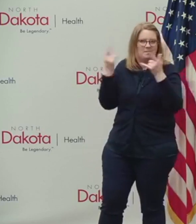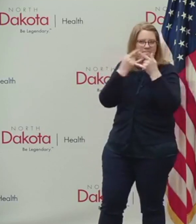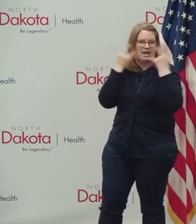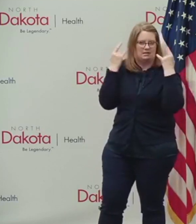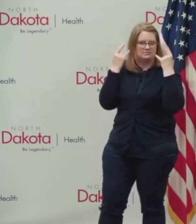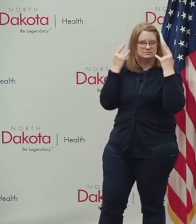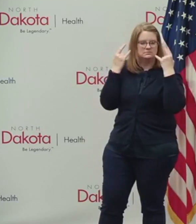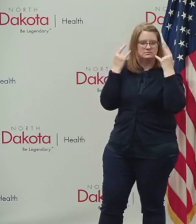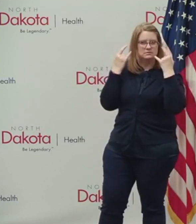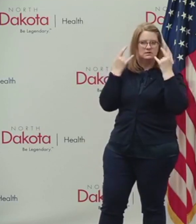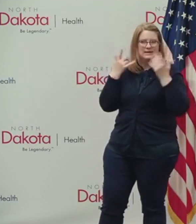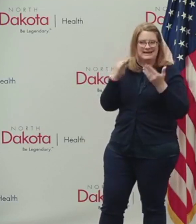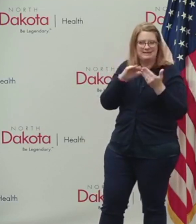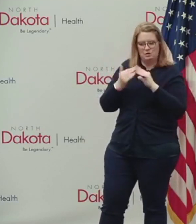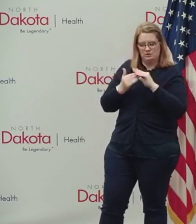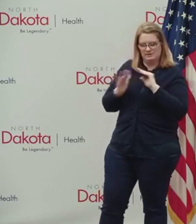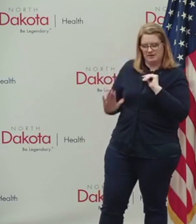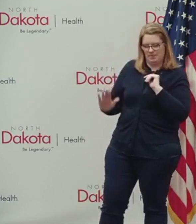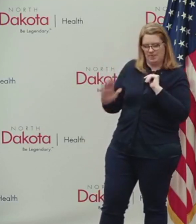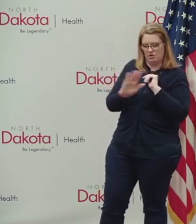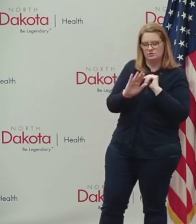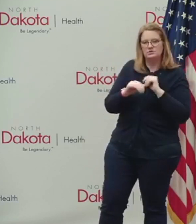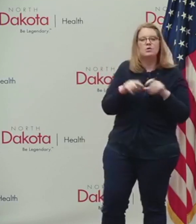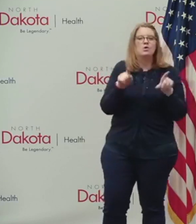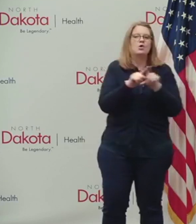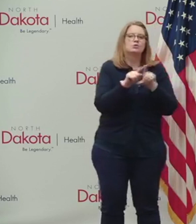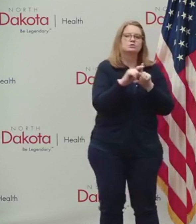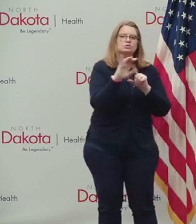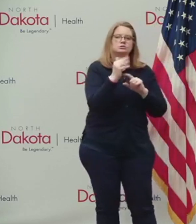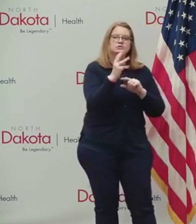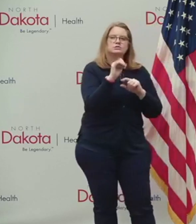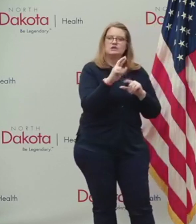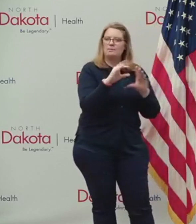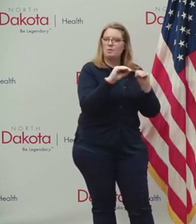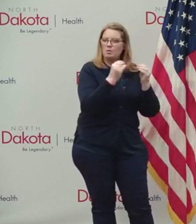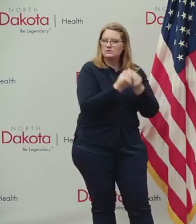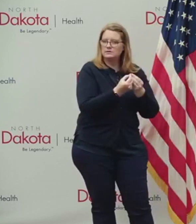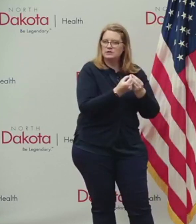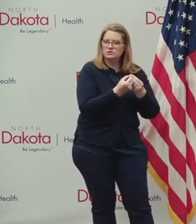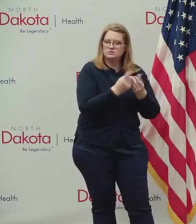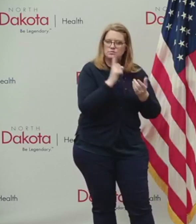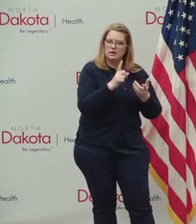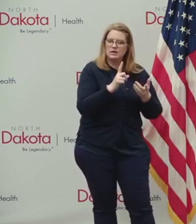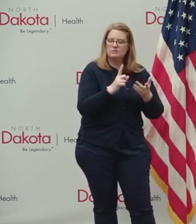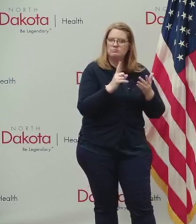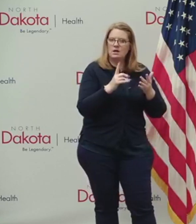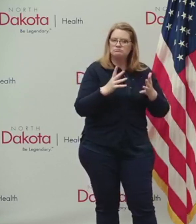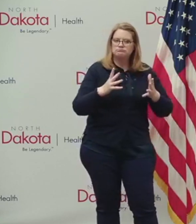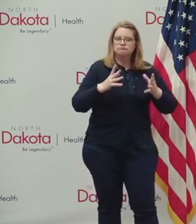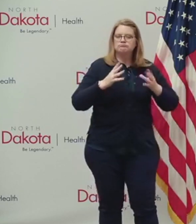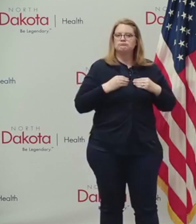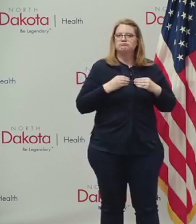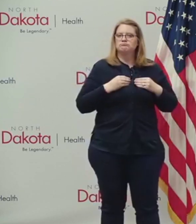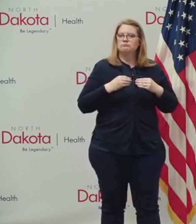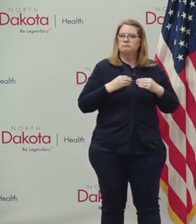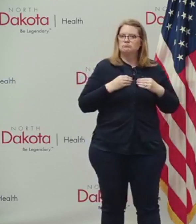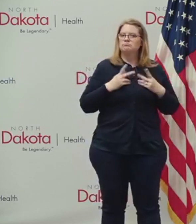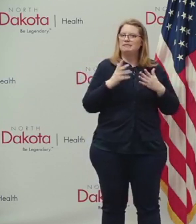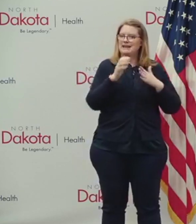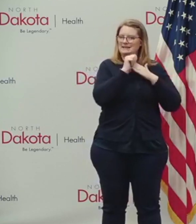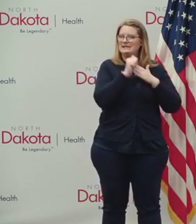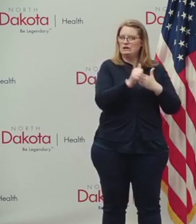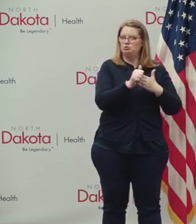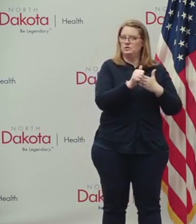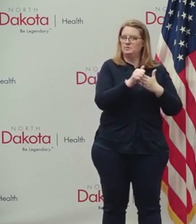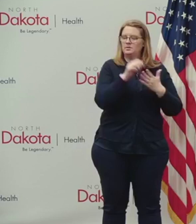their communities. We've also seen chamber organizations step up from across the state and taking leadership